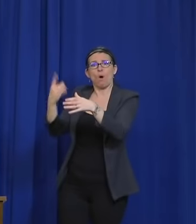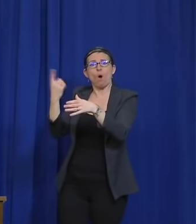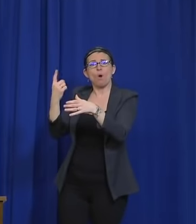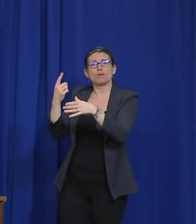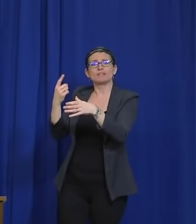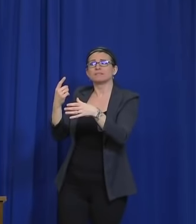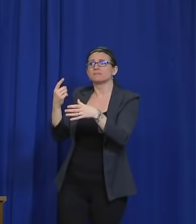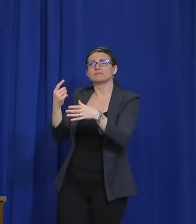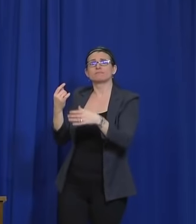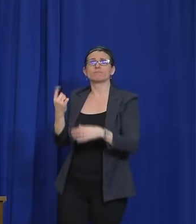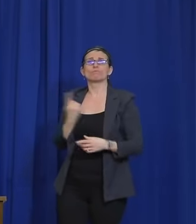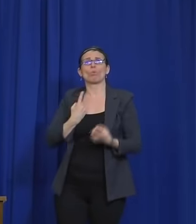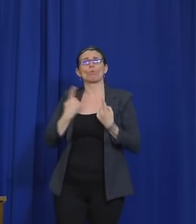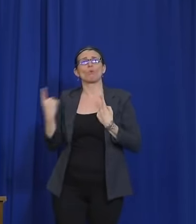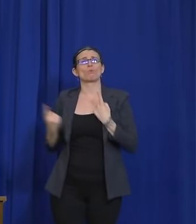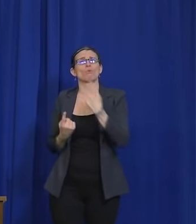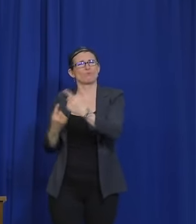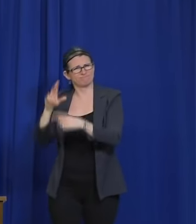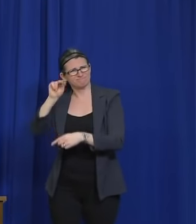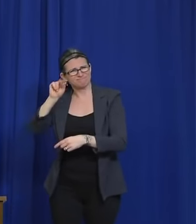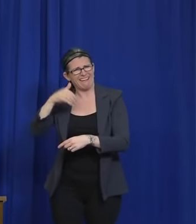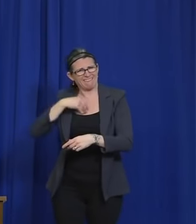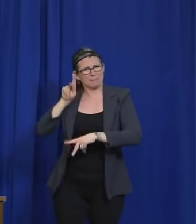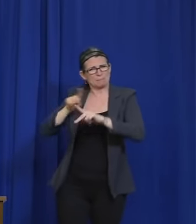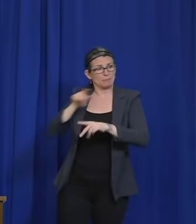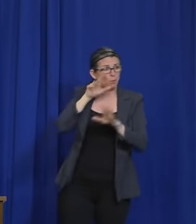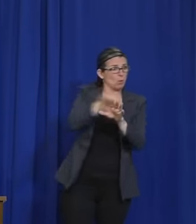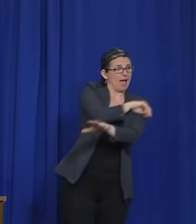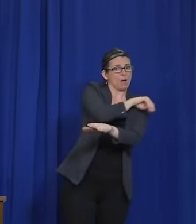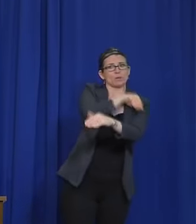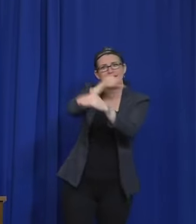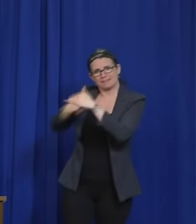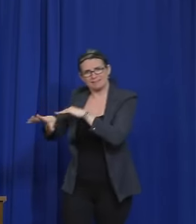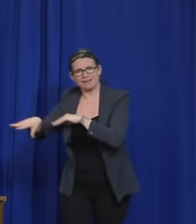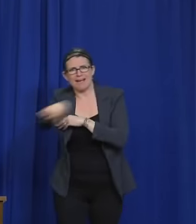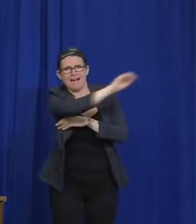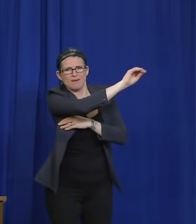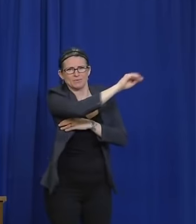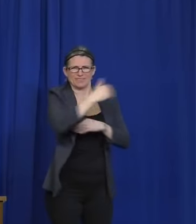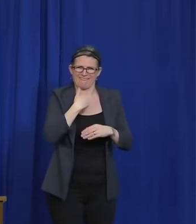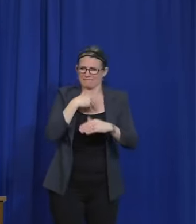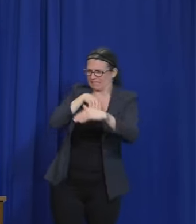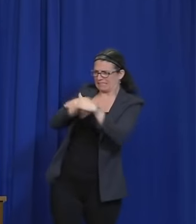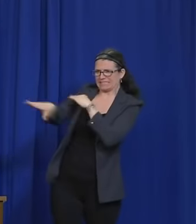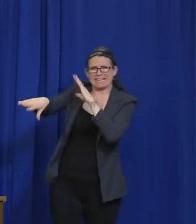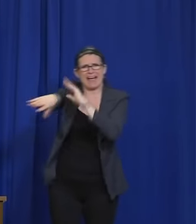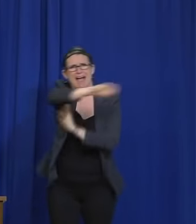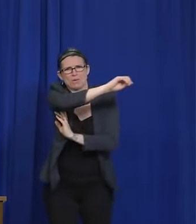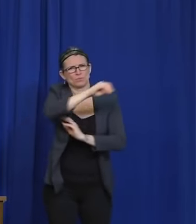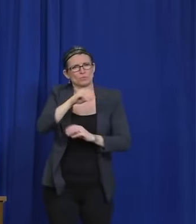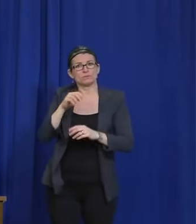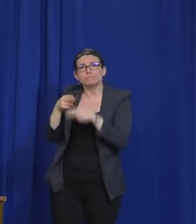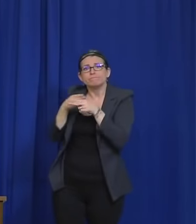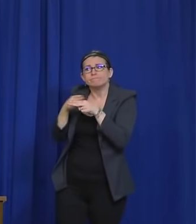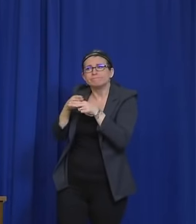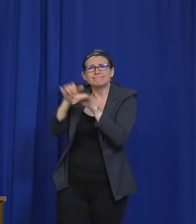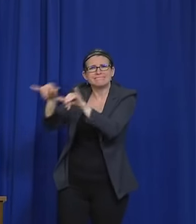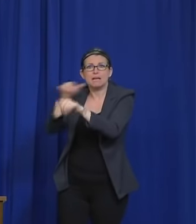vulnerable populations, people who are vulnerable individuals, should continue to stay home right through phase one, phase